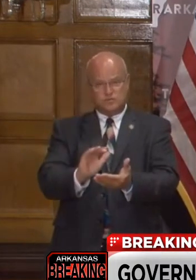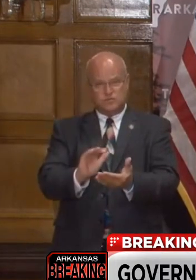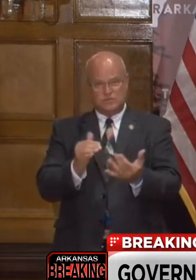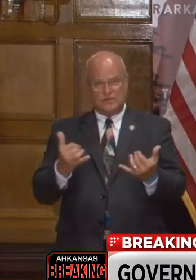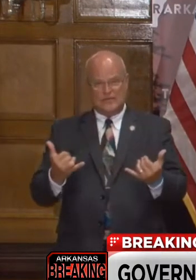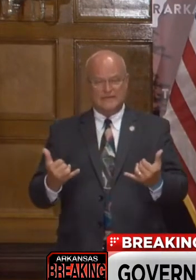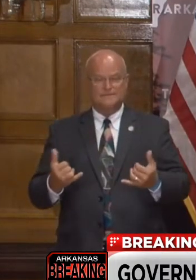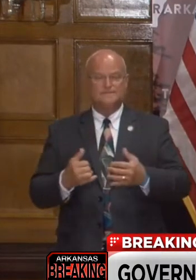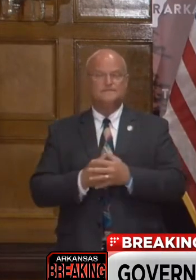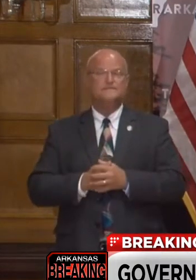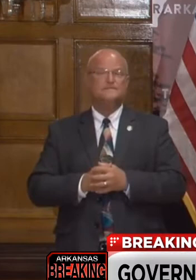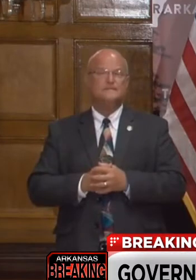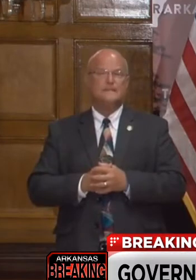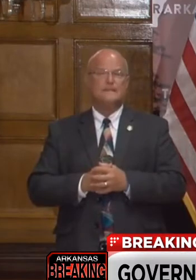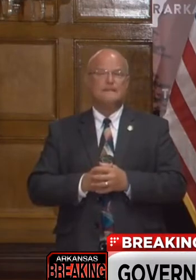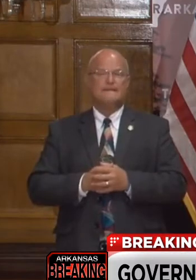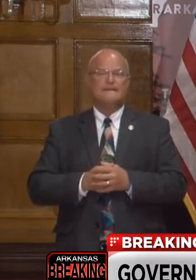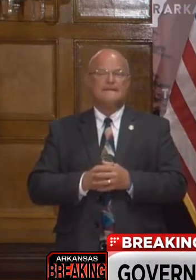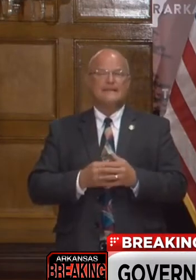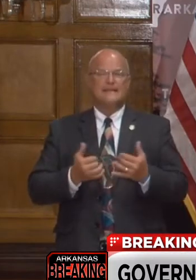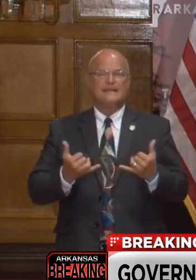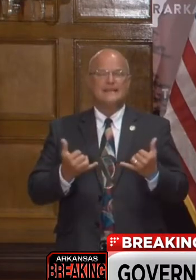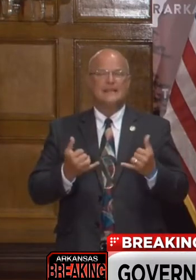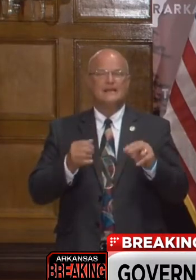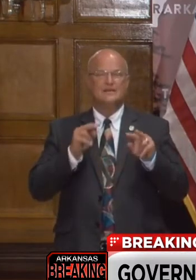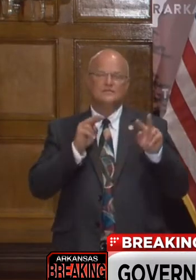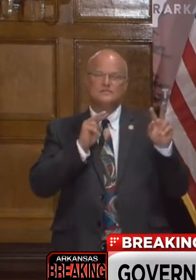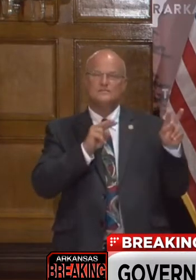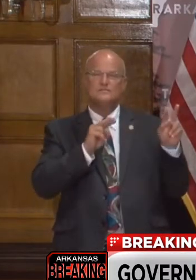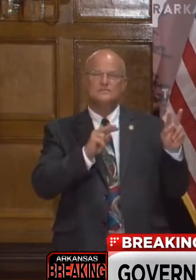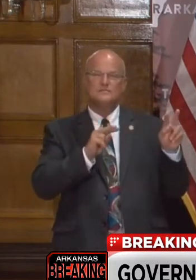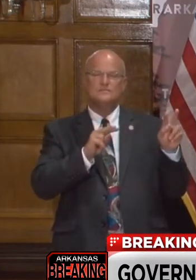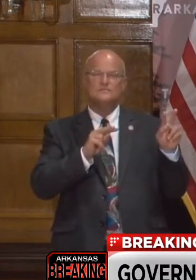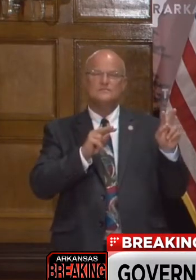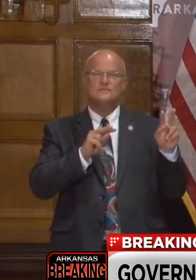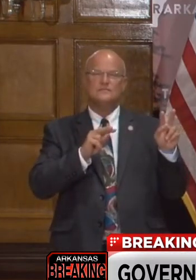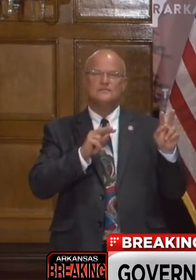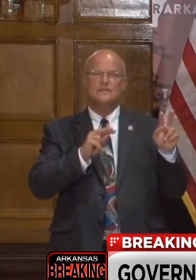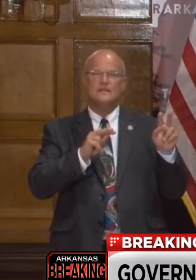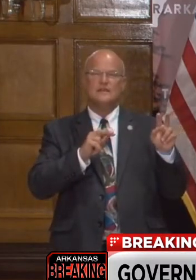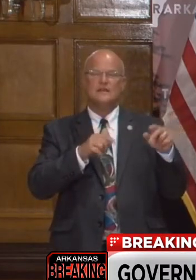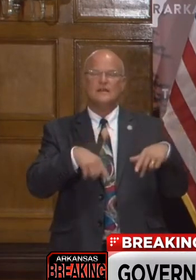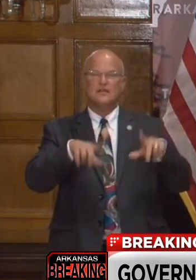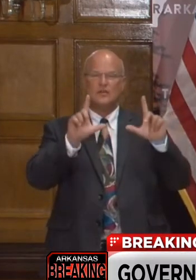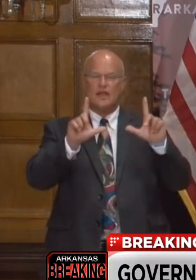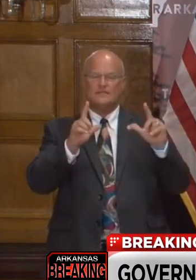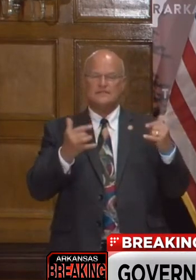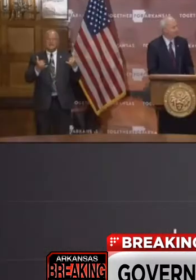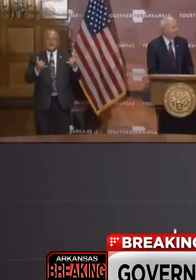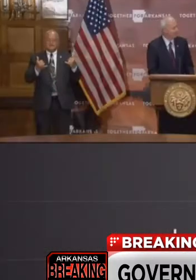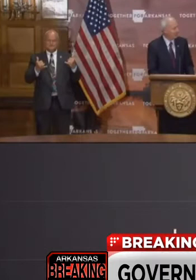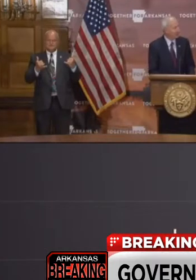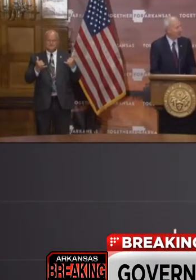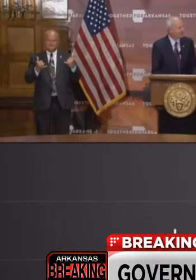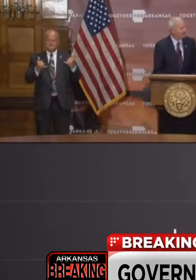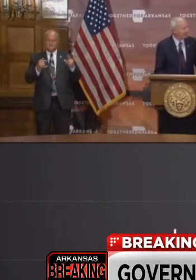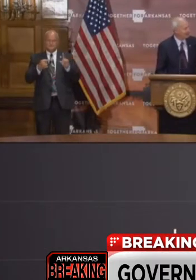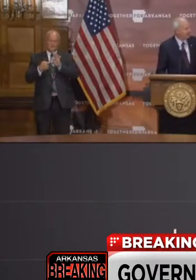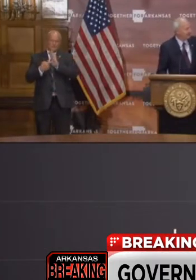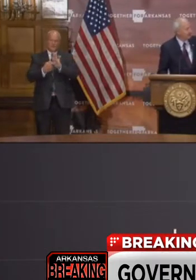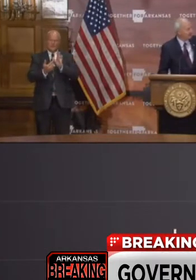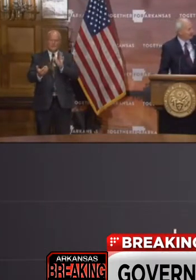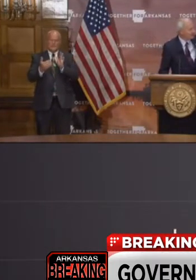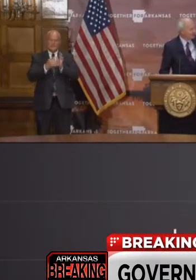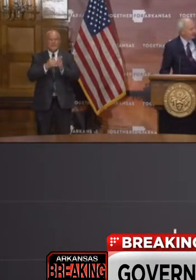cases. And then let's look at it from the standpoint of our graphs, which points